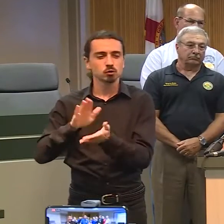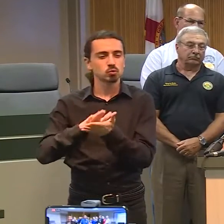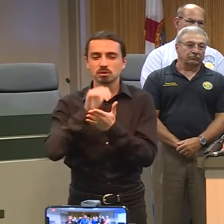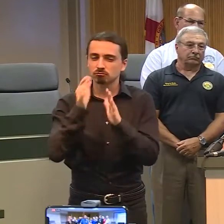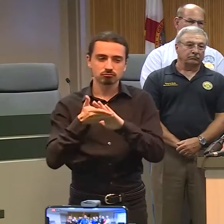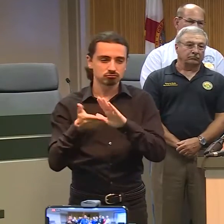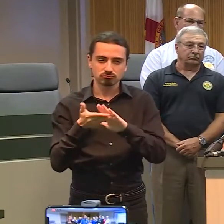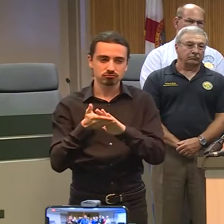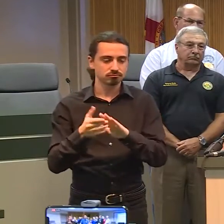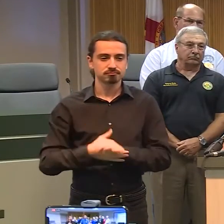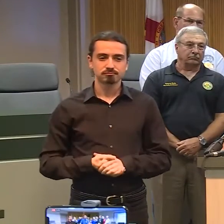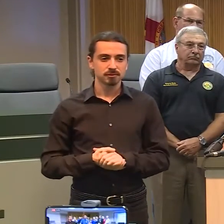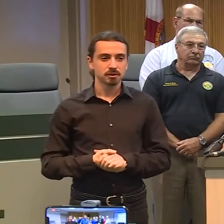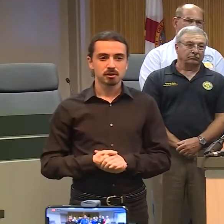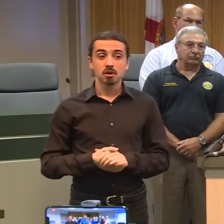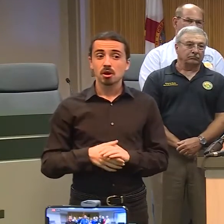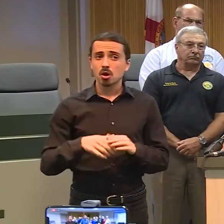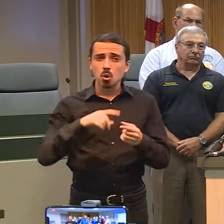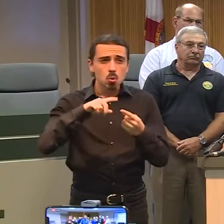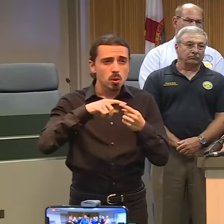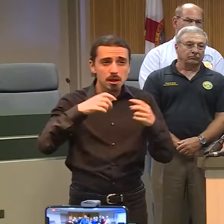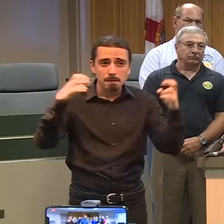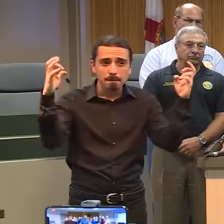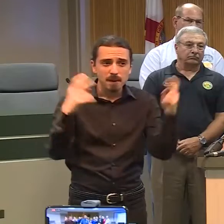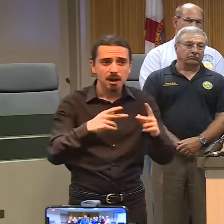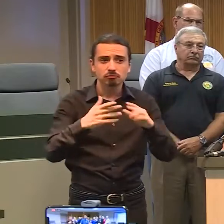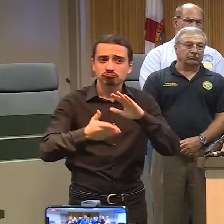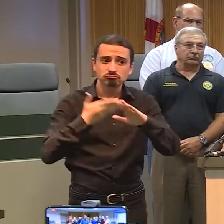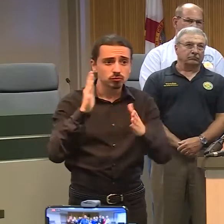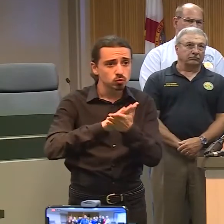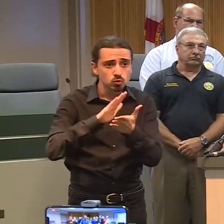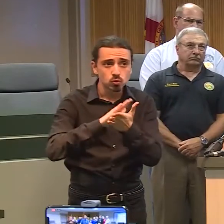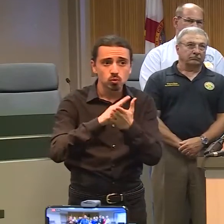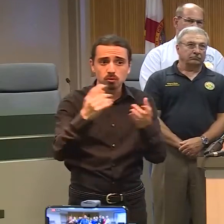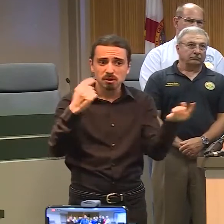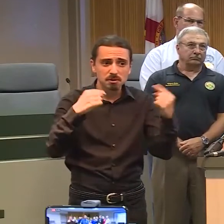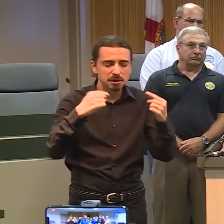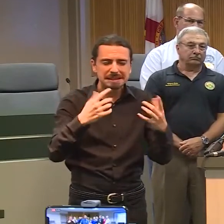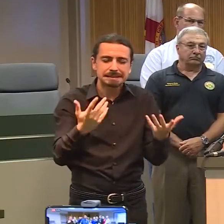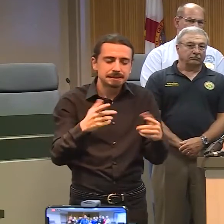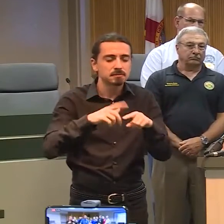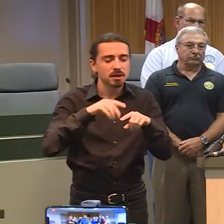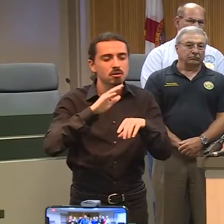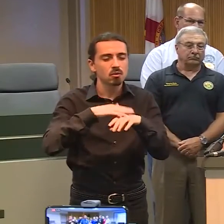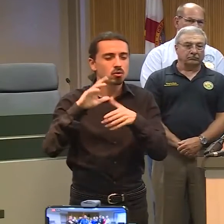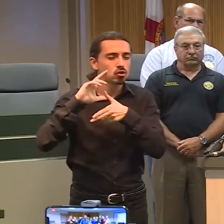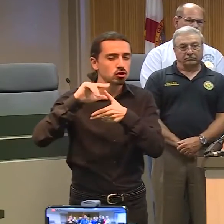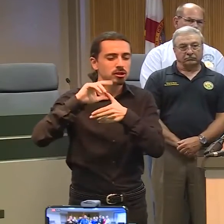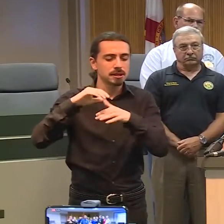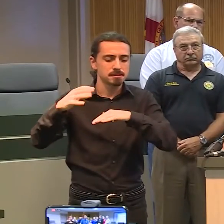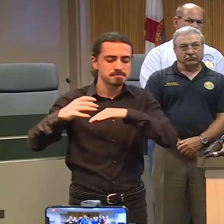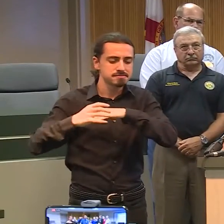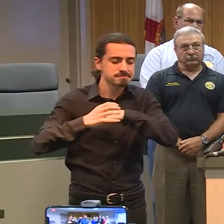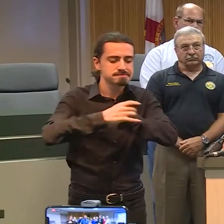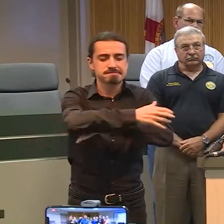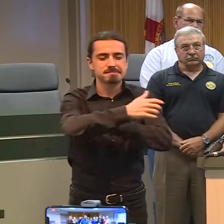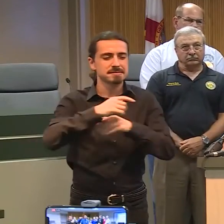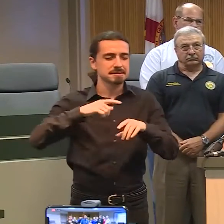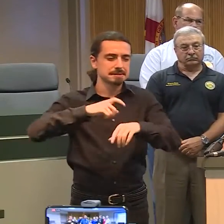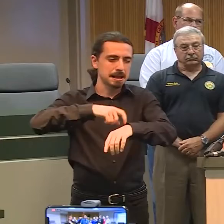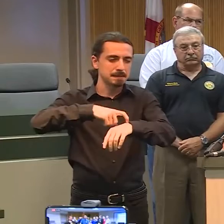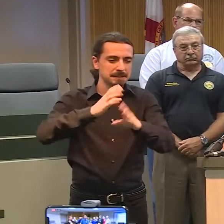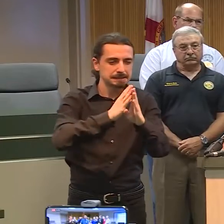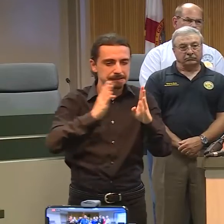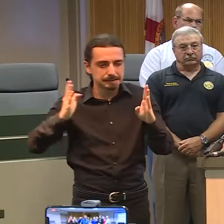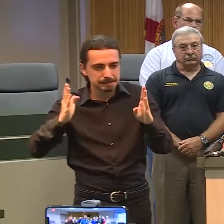on the impact of this hurricane. You know, we expect to have a lot of rainfall, a lot of power outages,